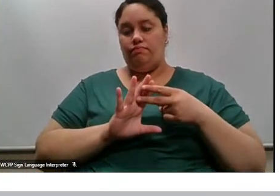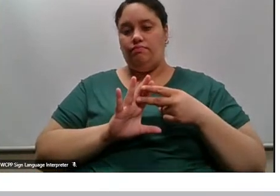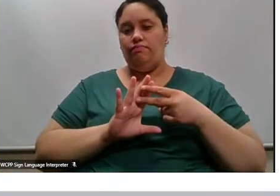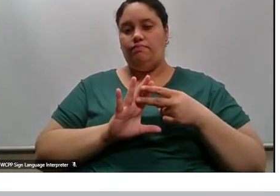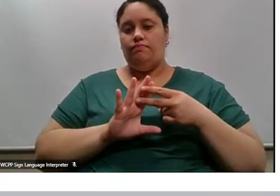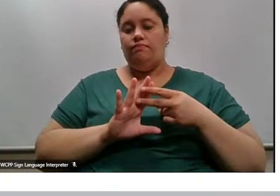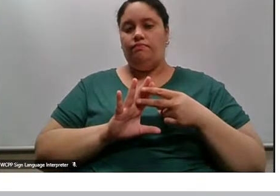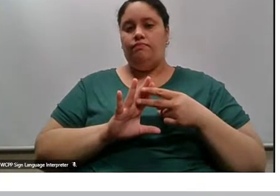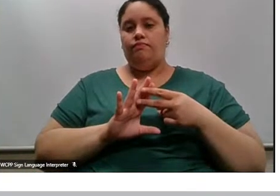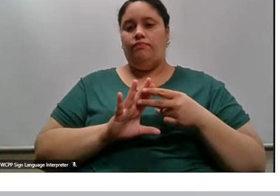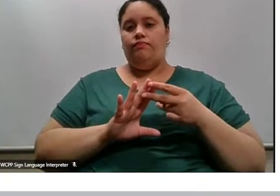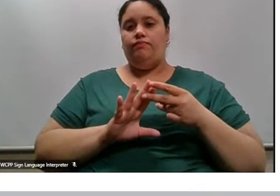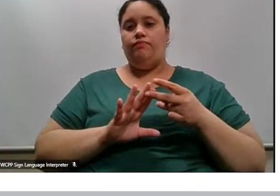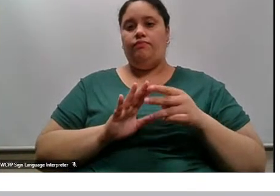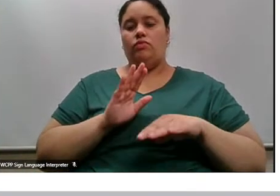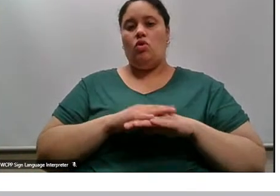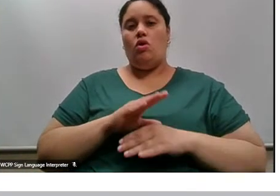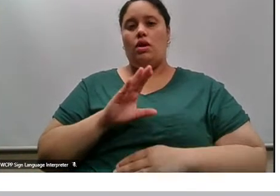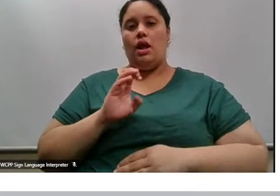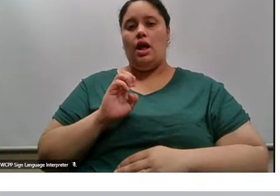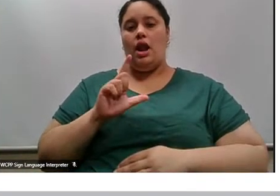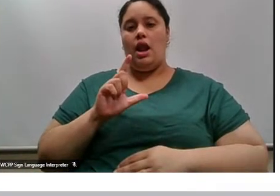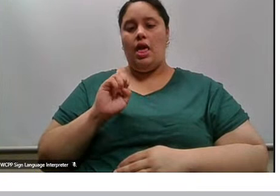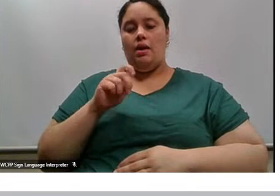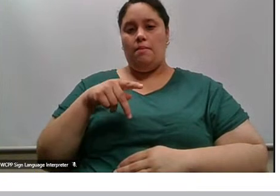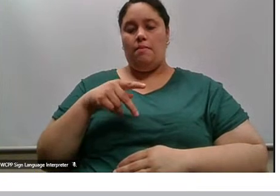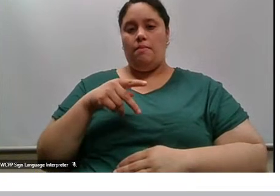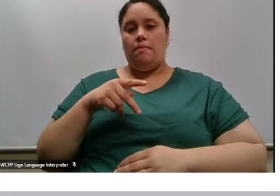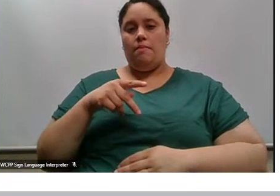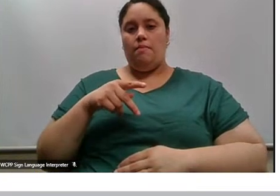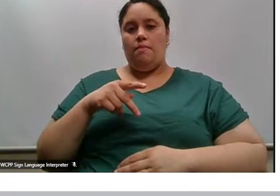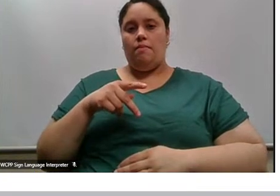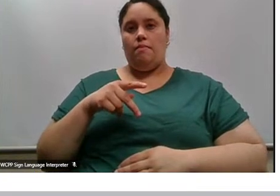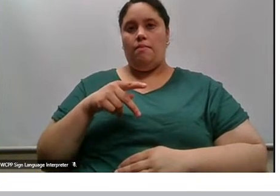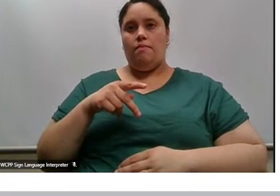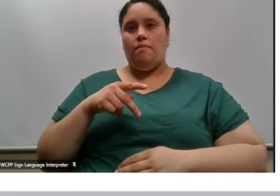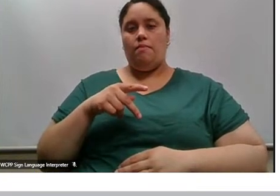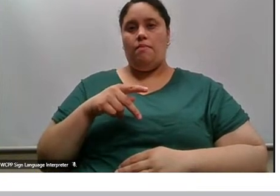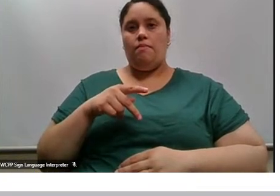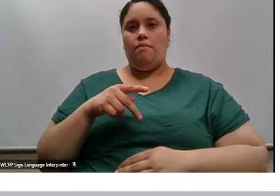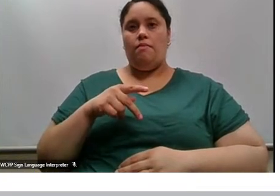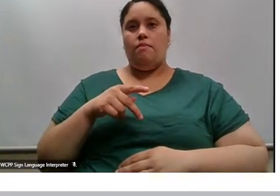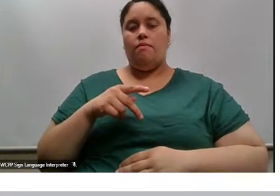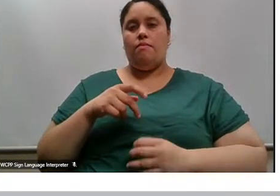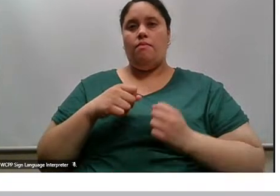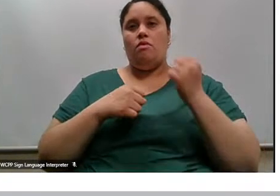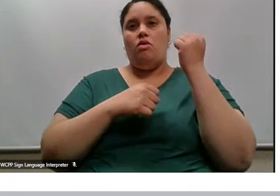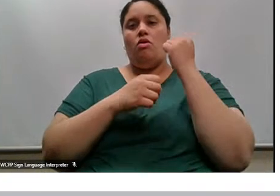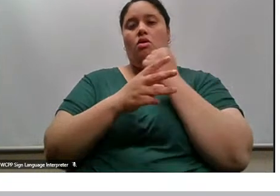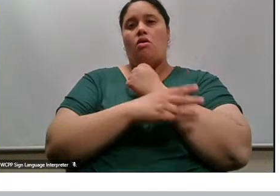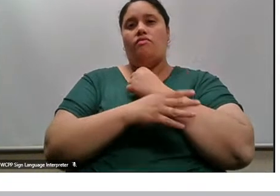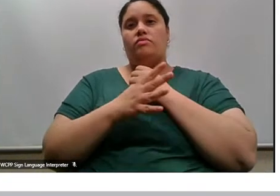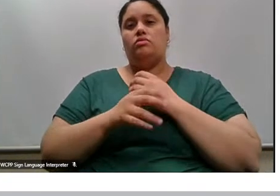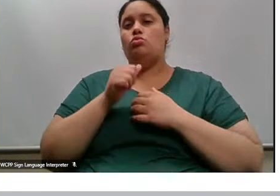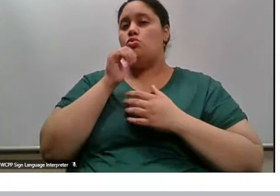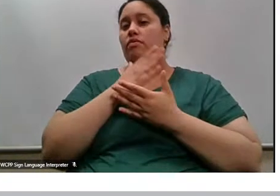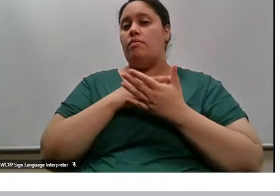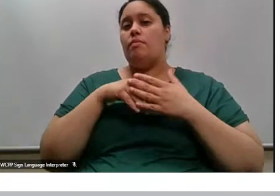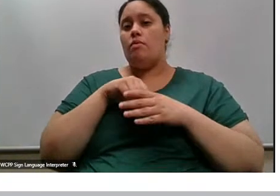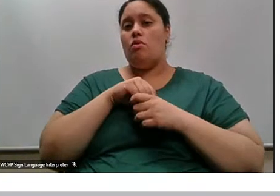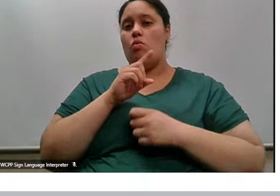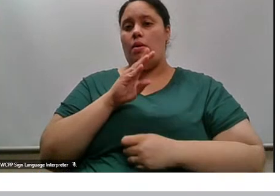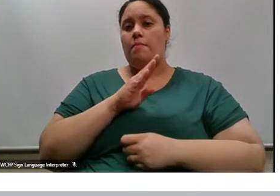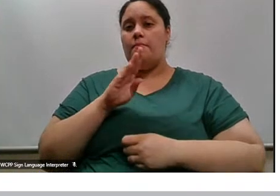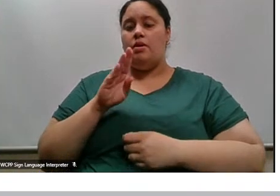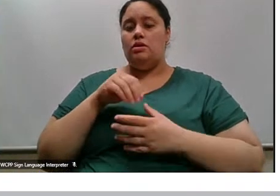LEAP. And I think the LEAP officers, are they not part of the 1 billion safety